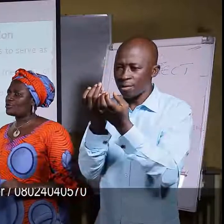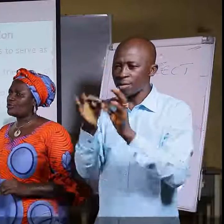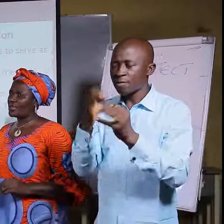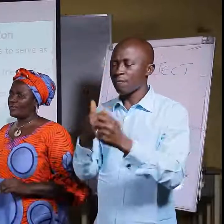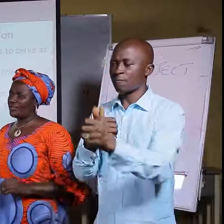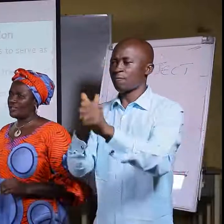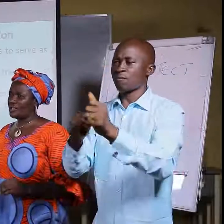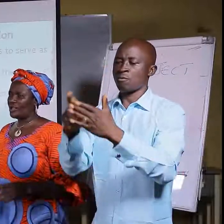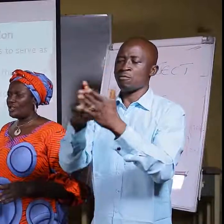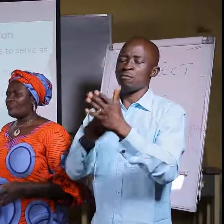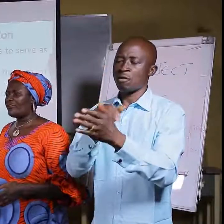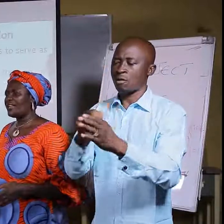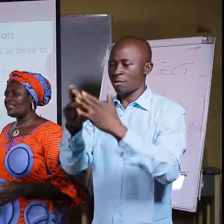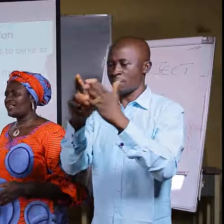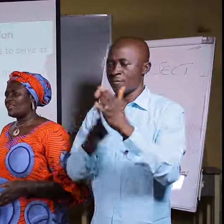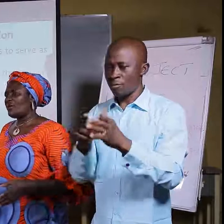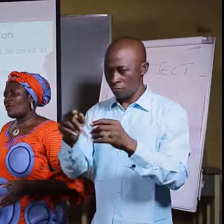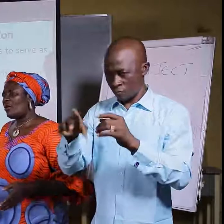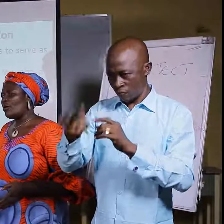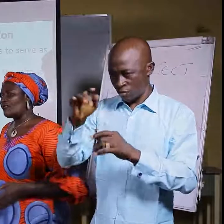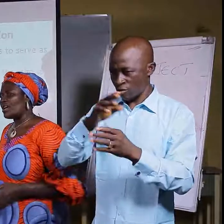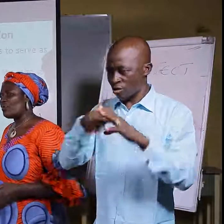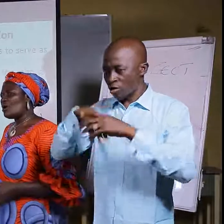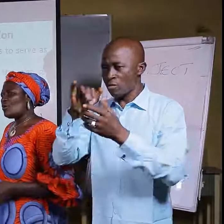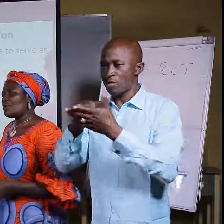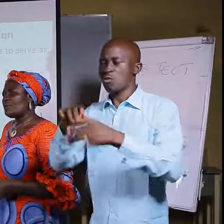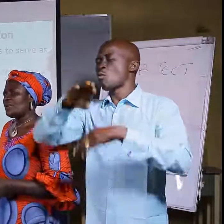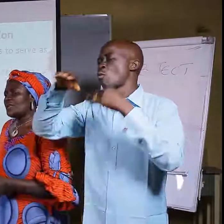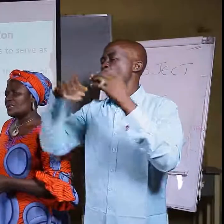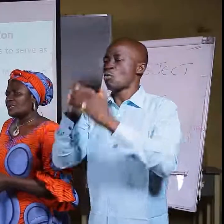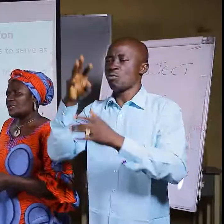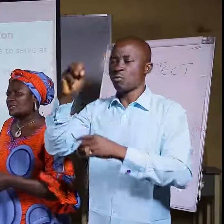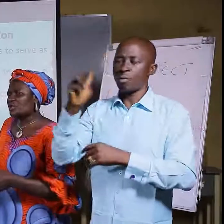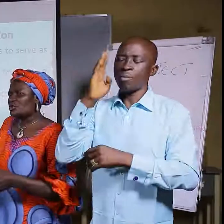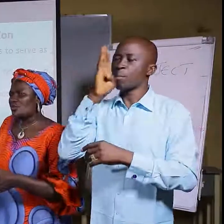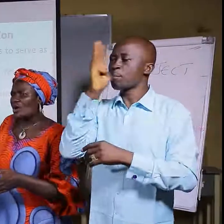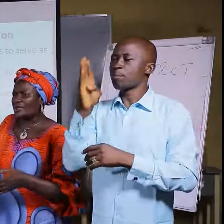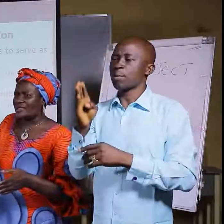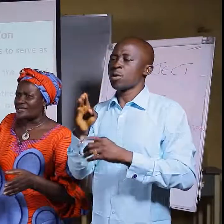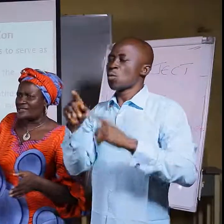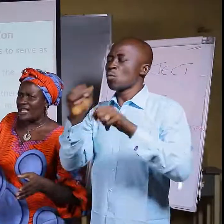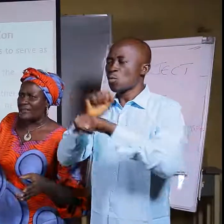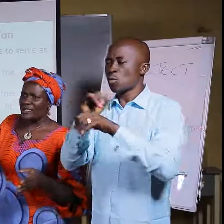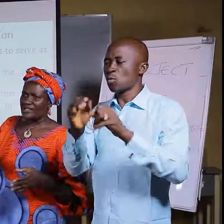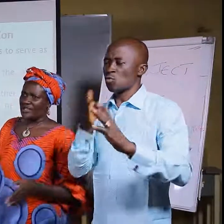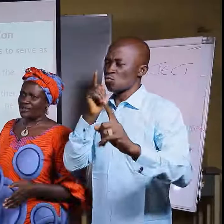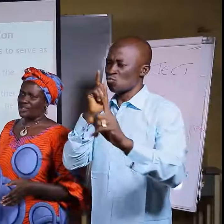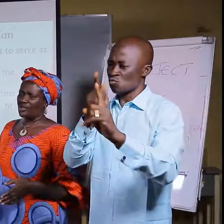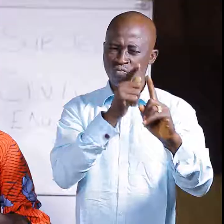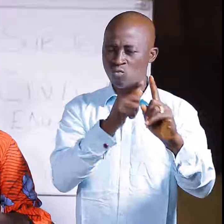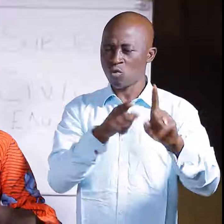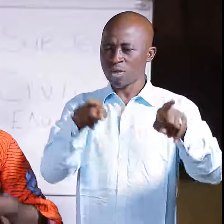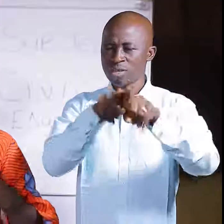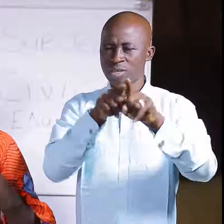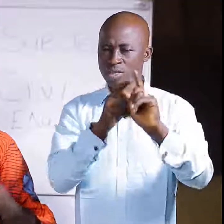follow that rules and regulation, you find out that all of them will be tilted towards the same